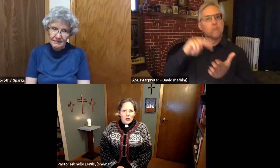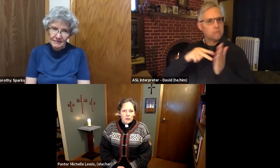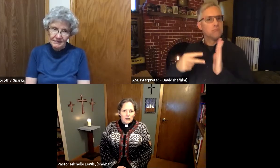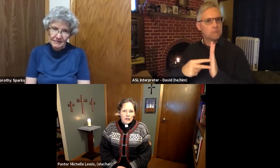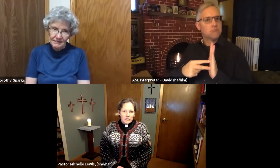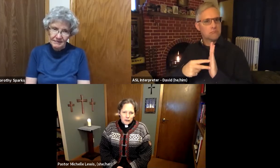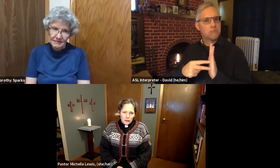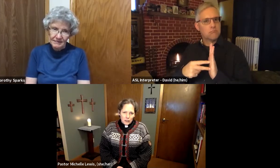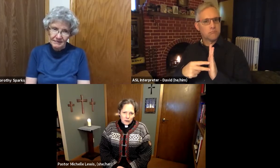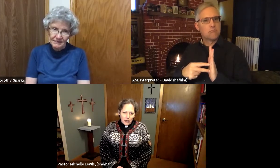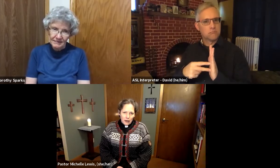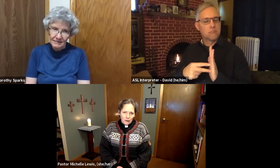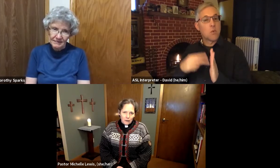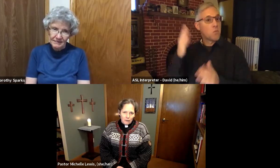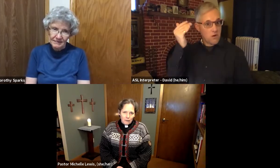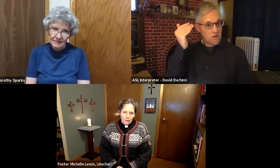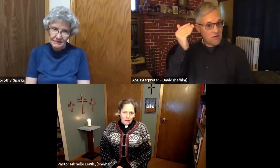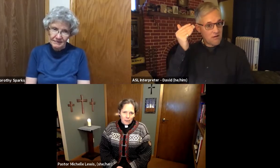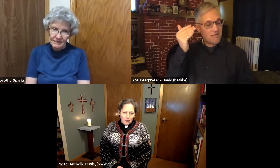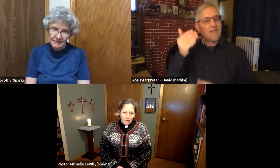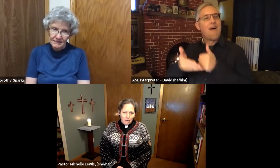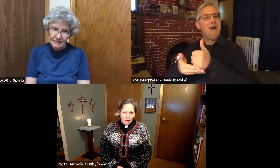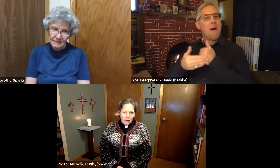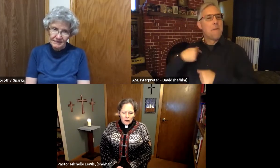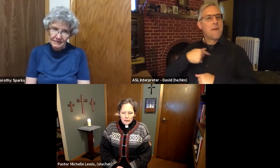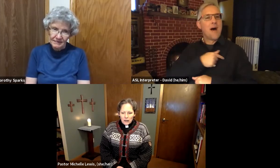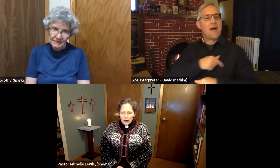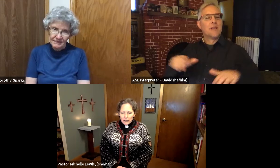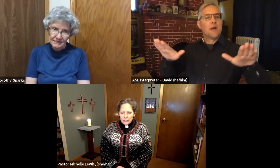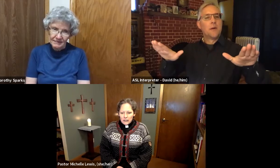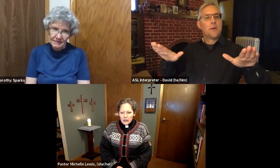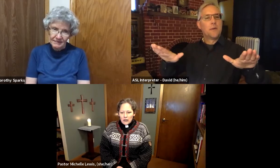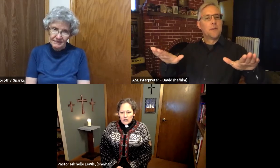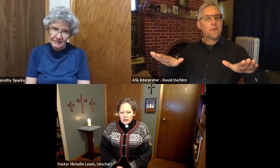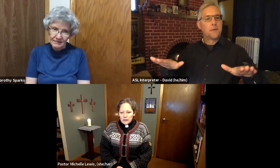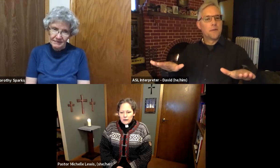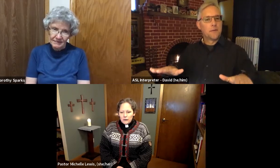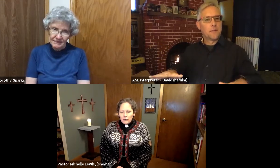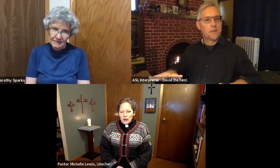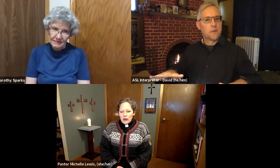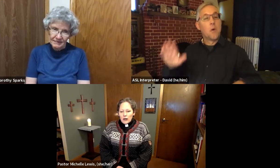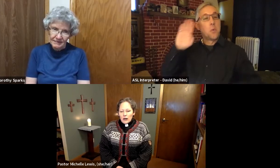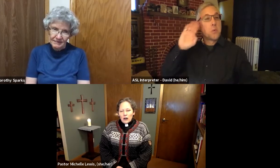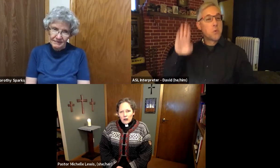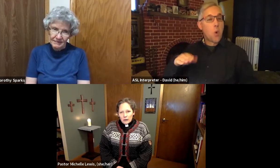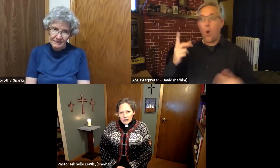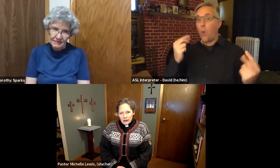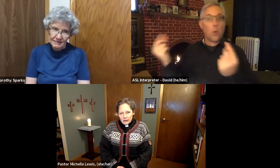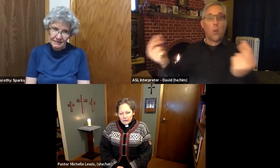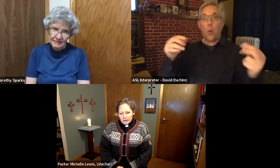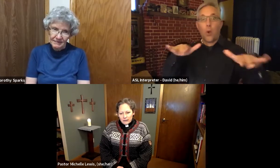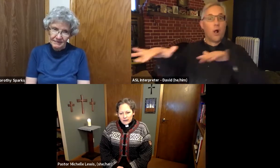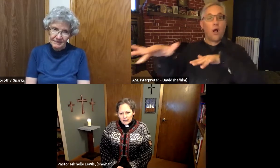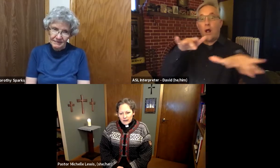because it helps us to slow down. It helps us to calm